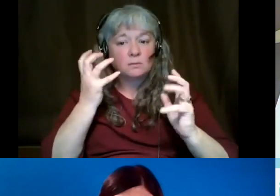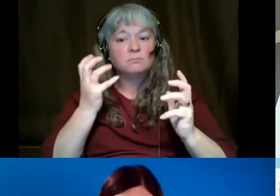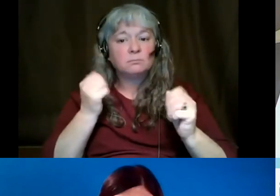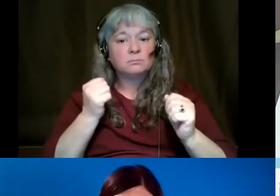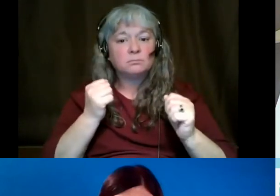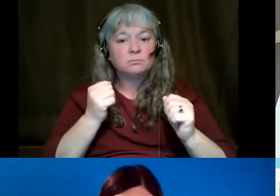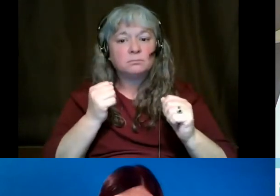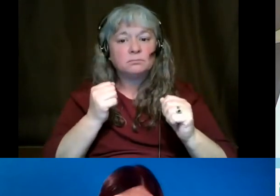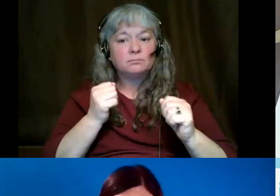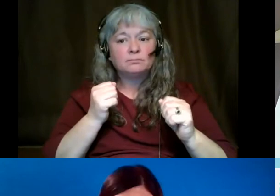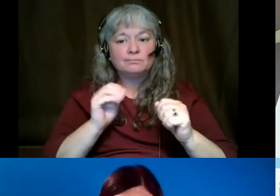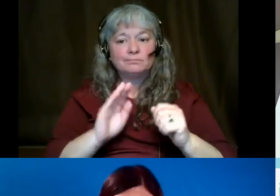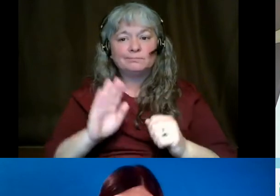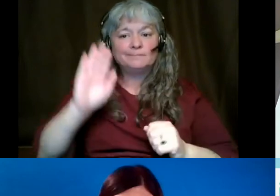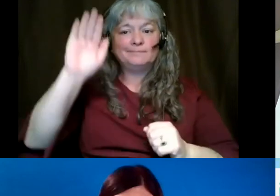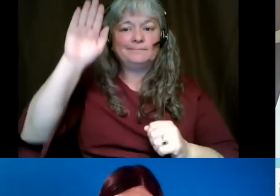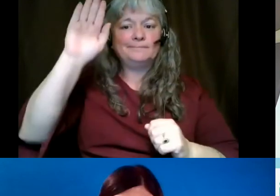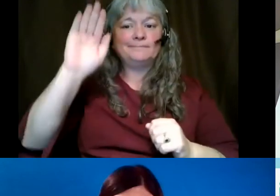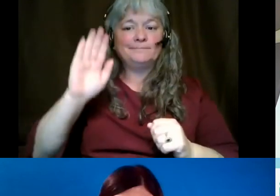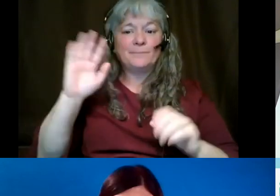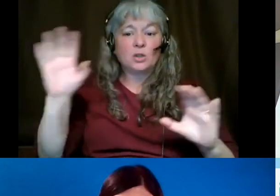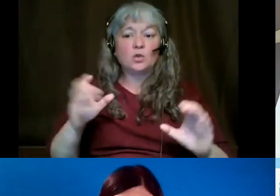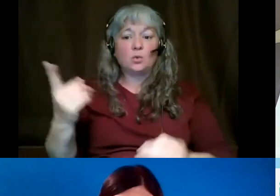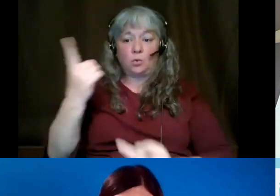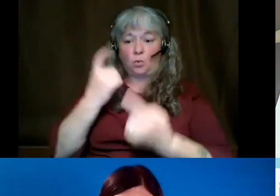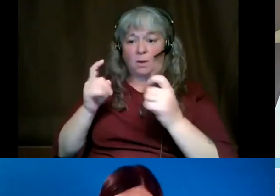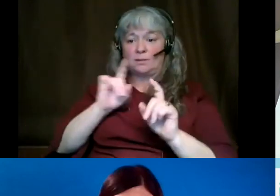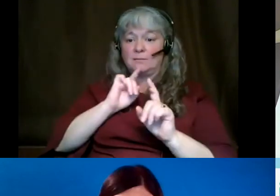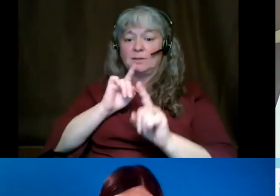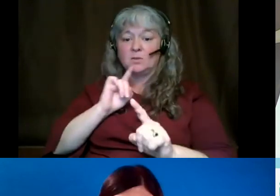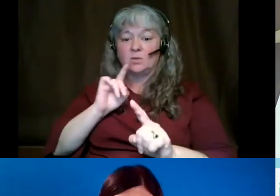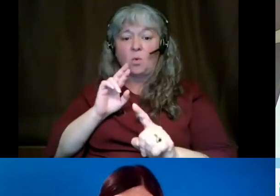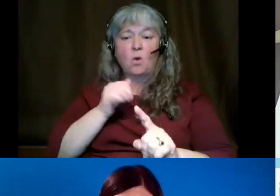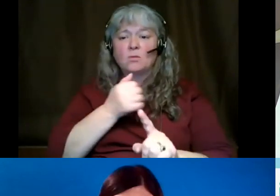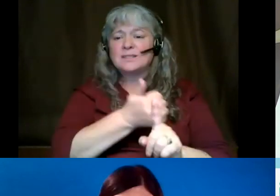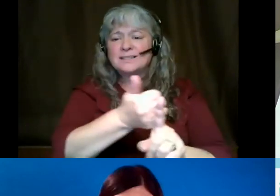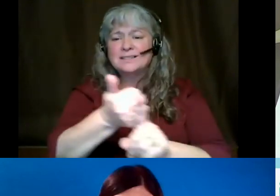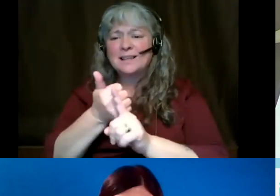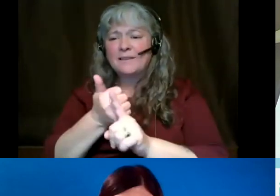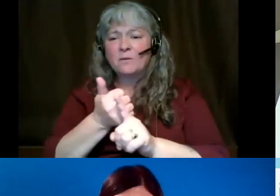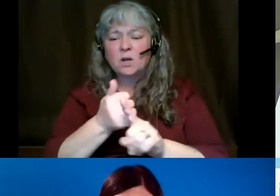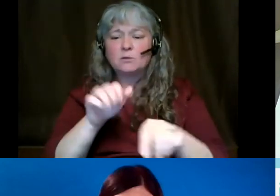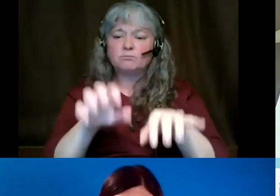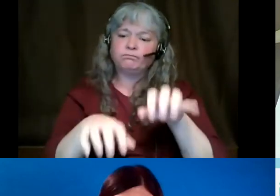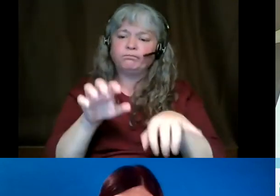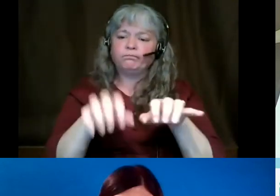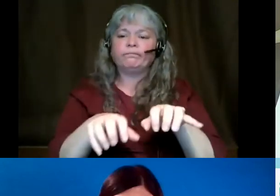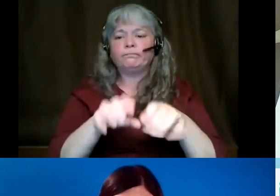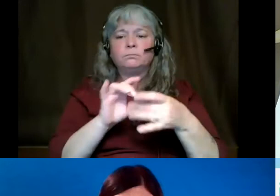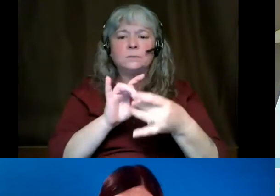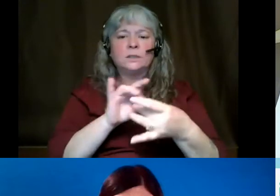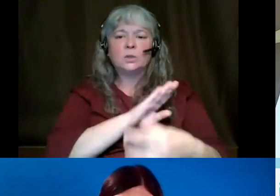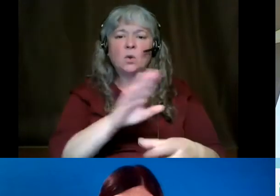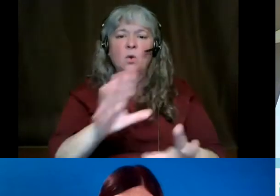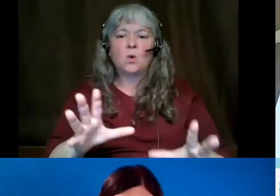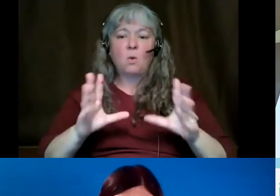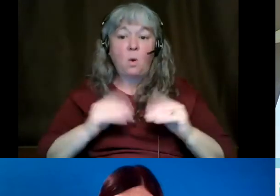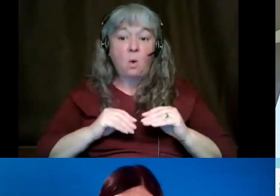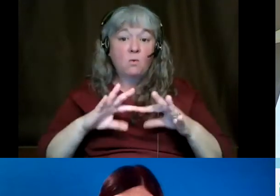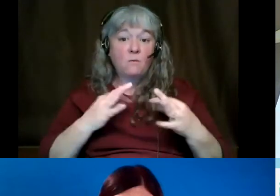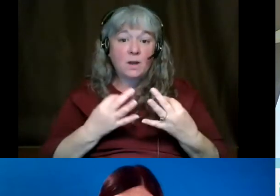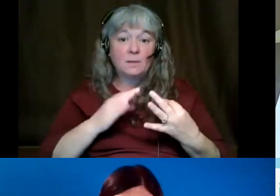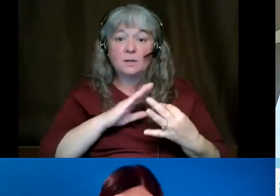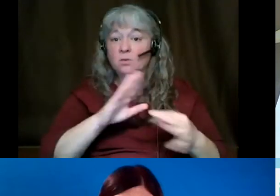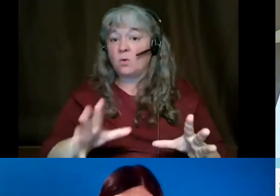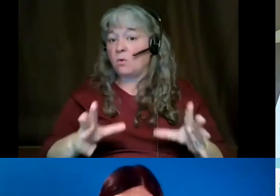do some Q&A with Jen, or as we mentioned before, even just ask a question that might pertain to your own family or